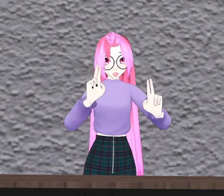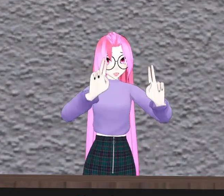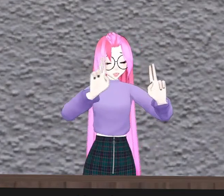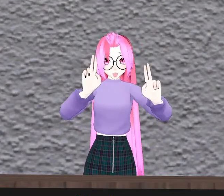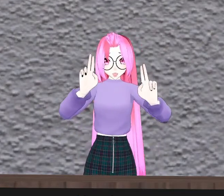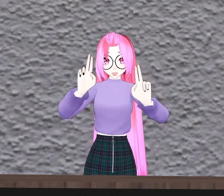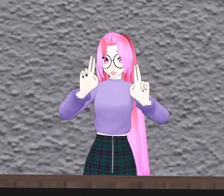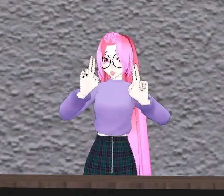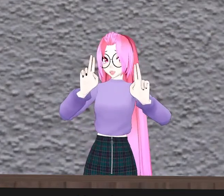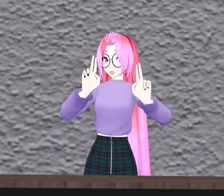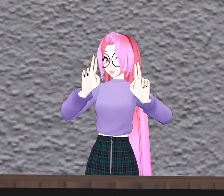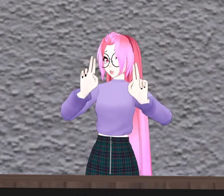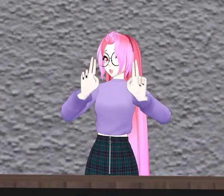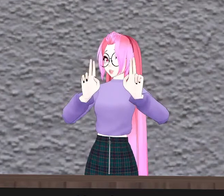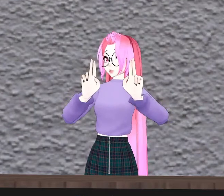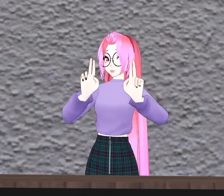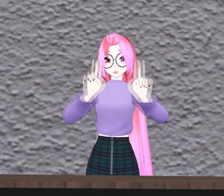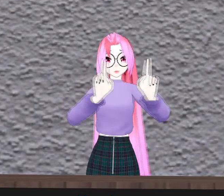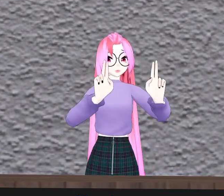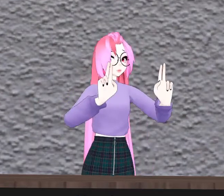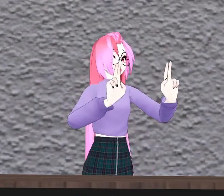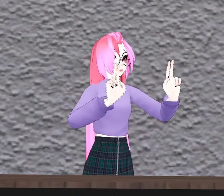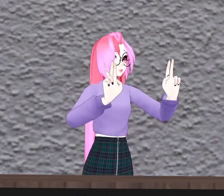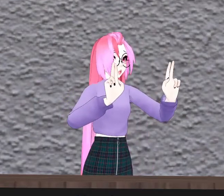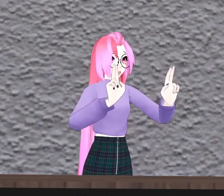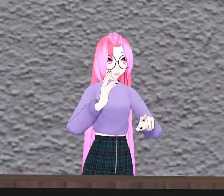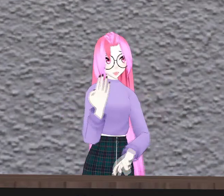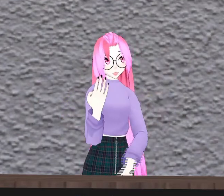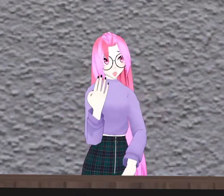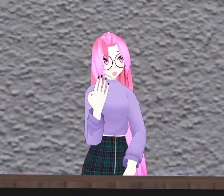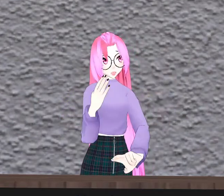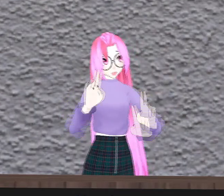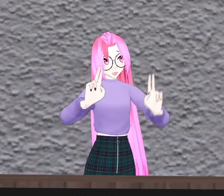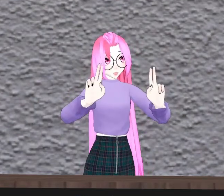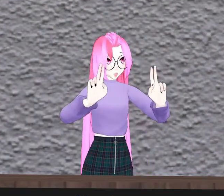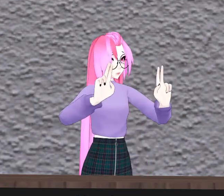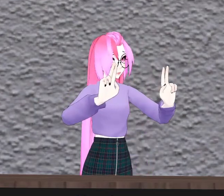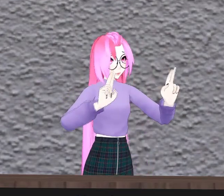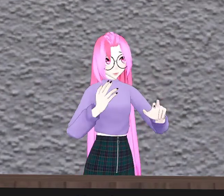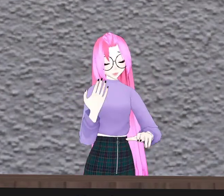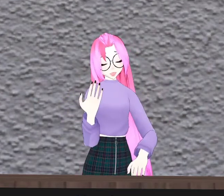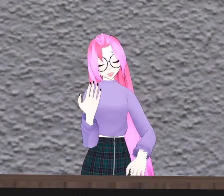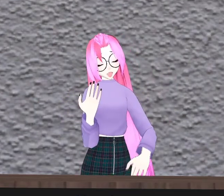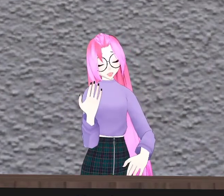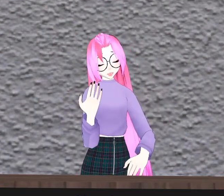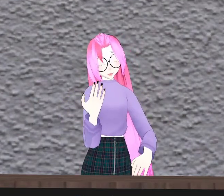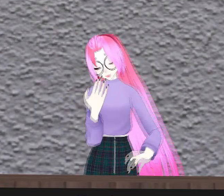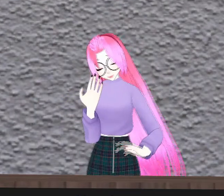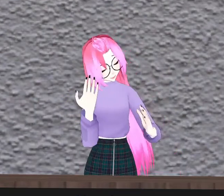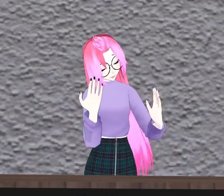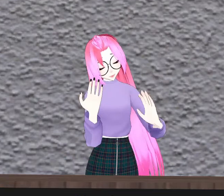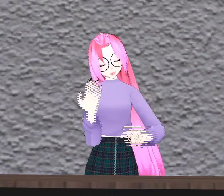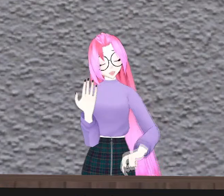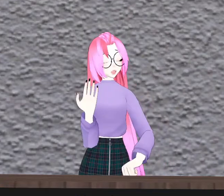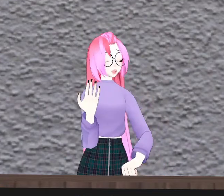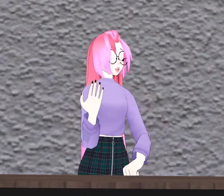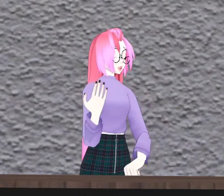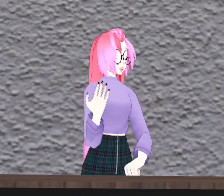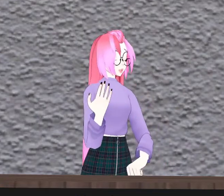you don't, we're going to be doing this. 4. So 4 or 4. Then 5. Everyone could do that.